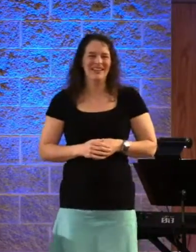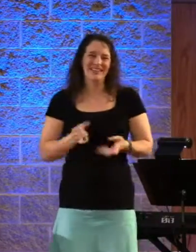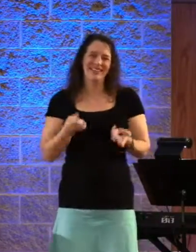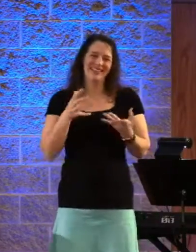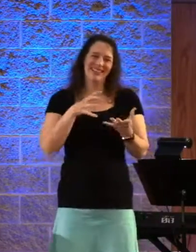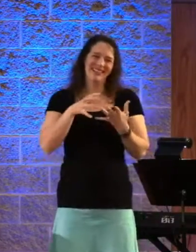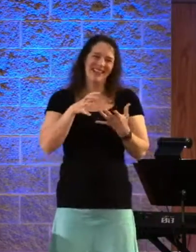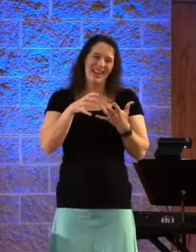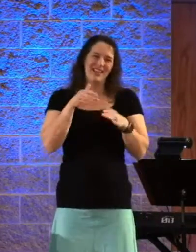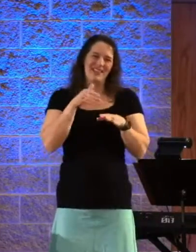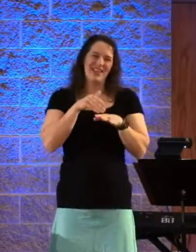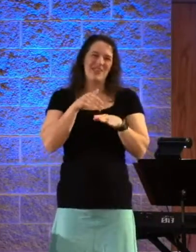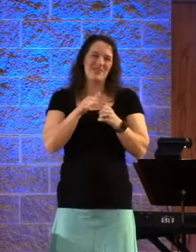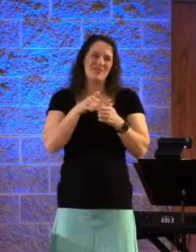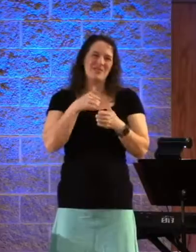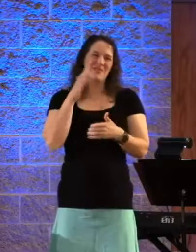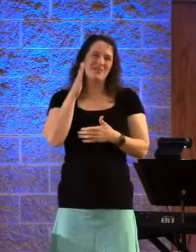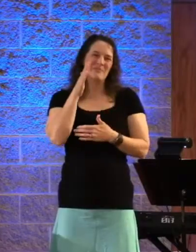me tell you.